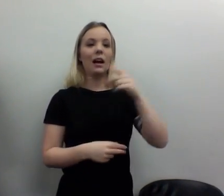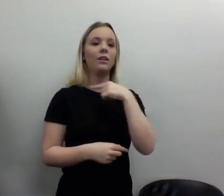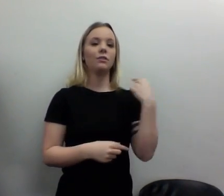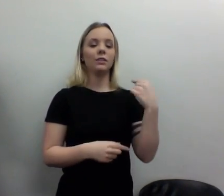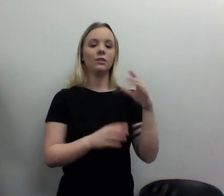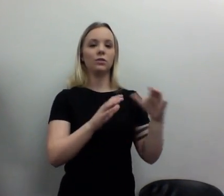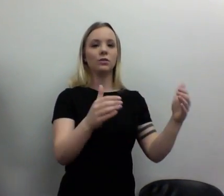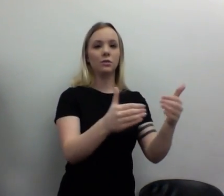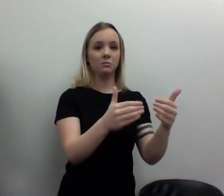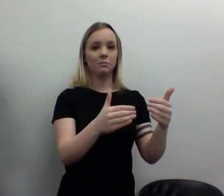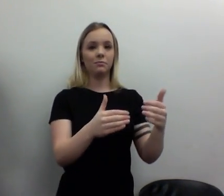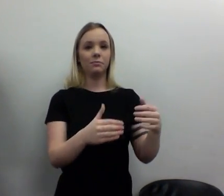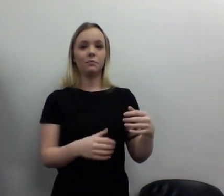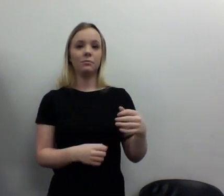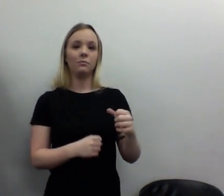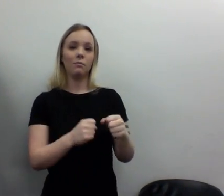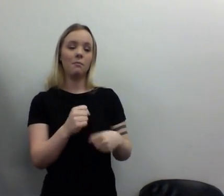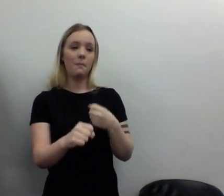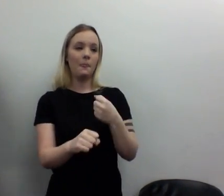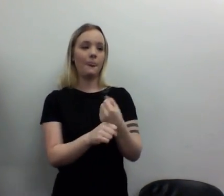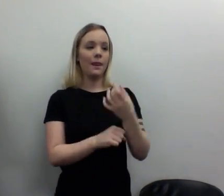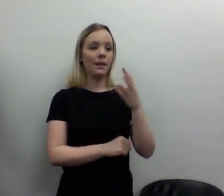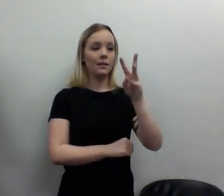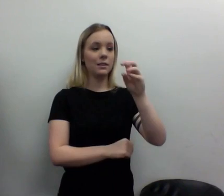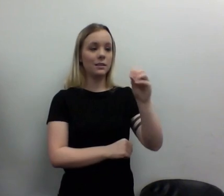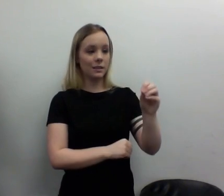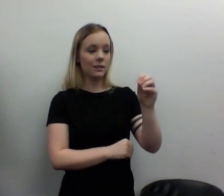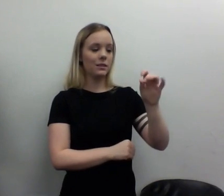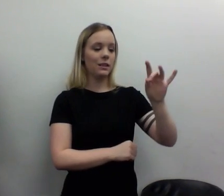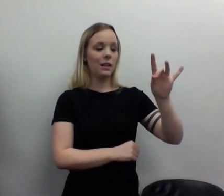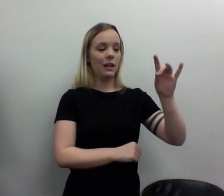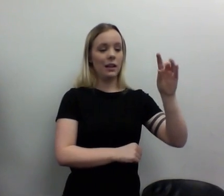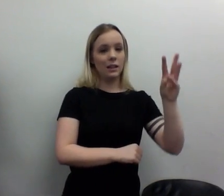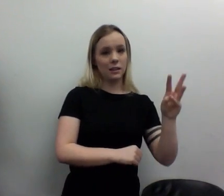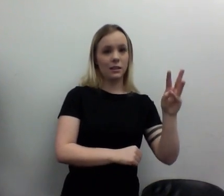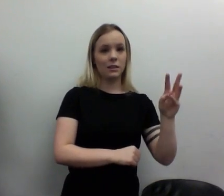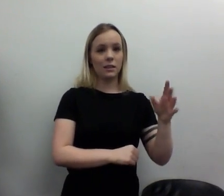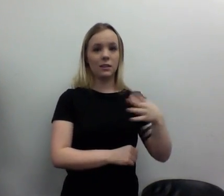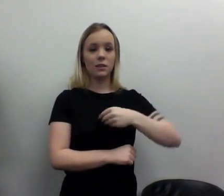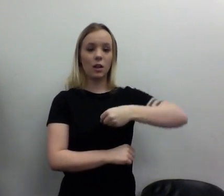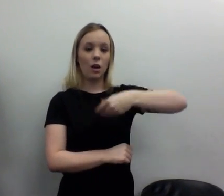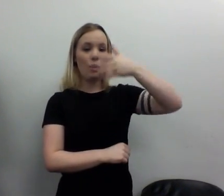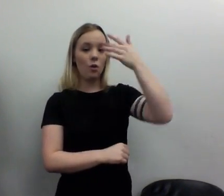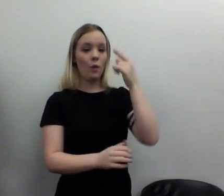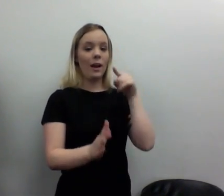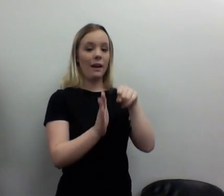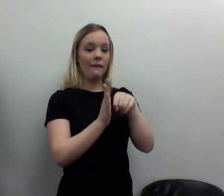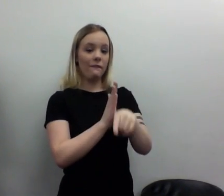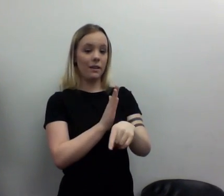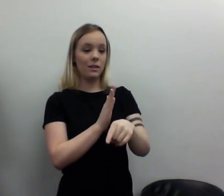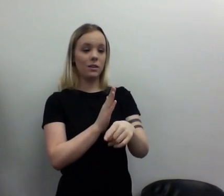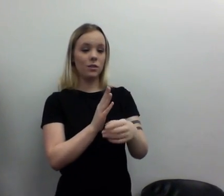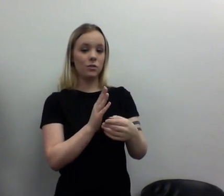1960 to 1986, the white female offender homicide rate did not change. The black male